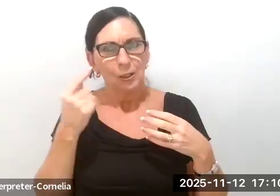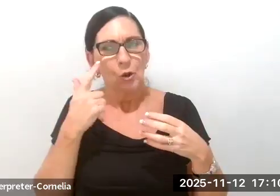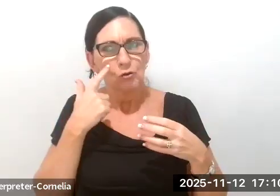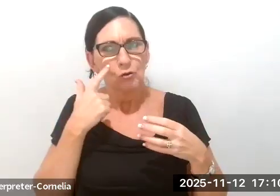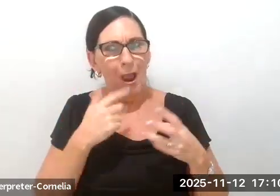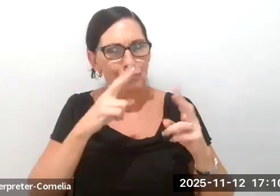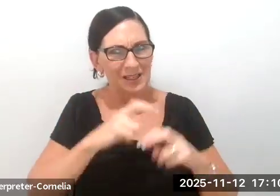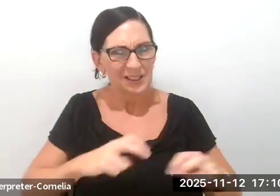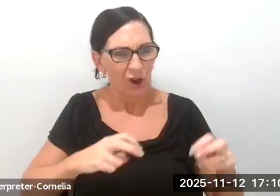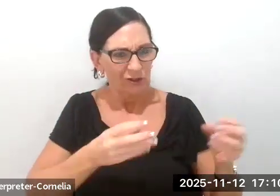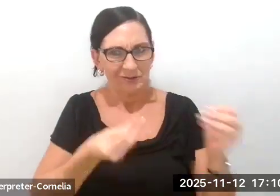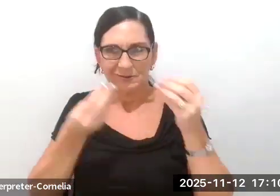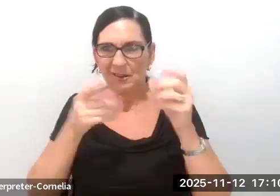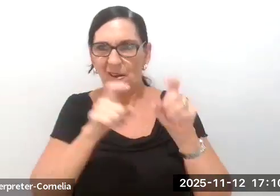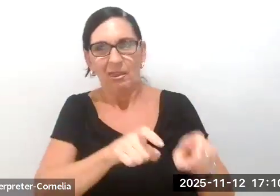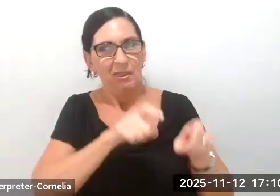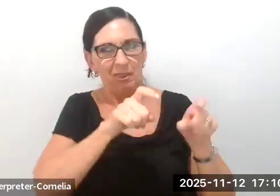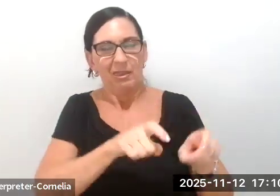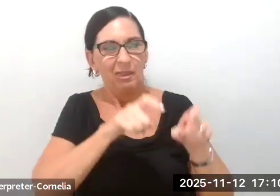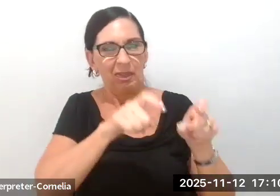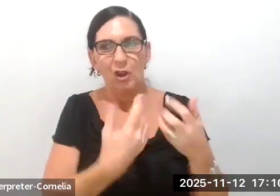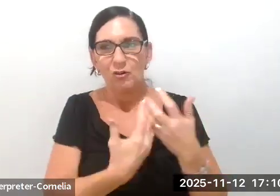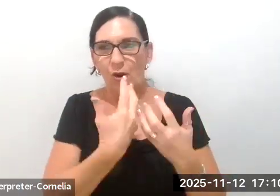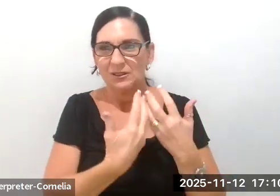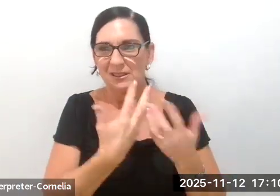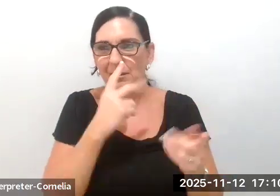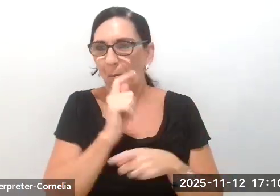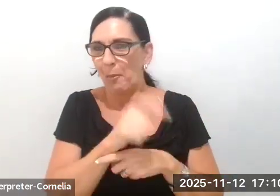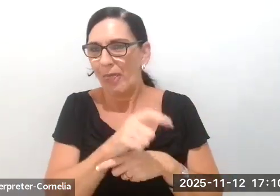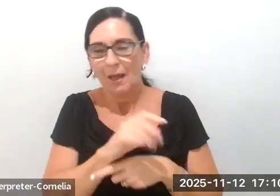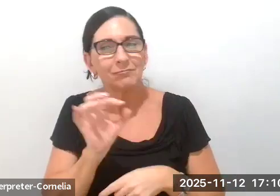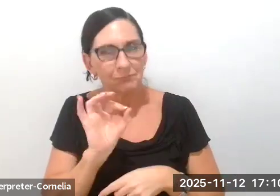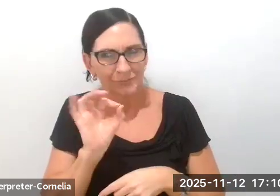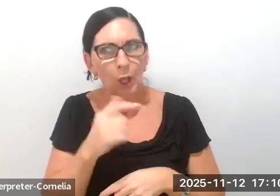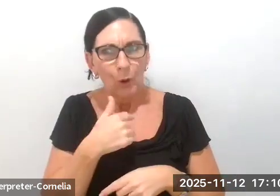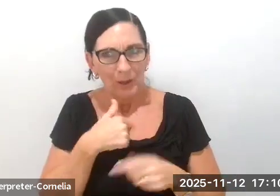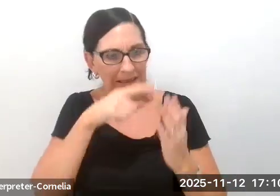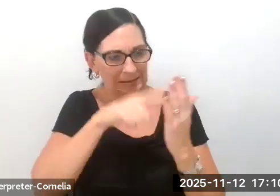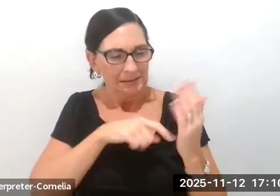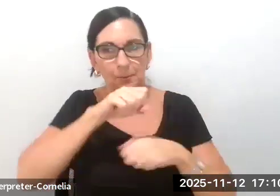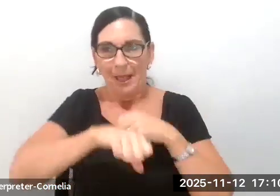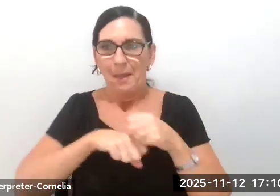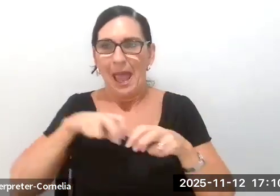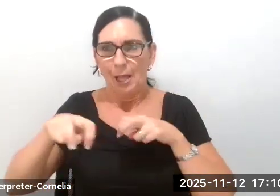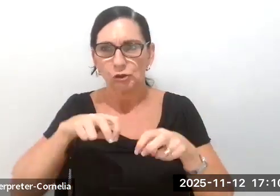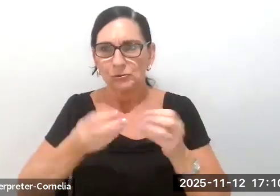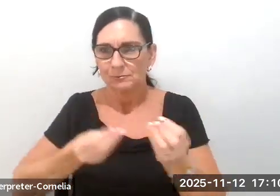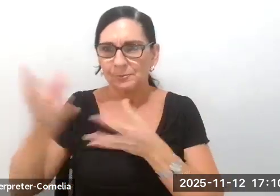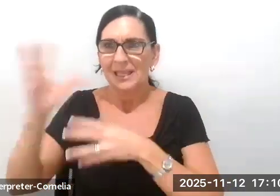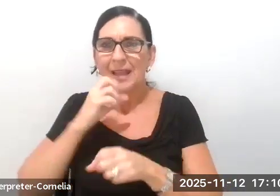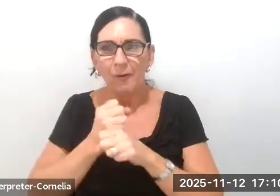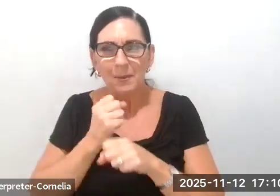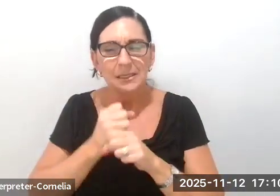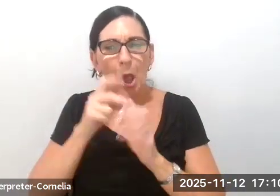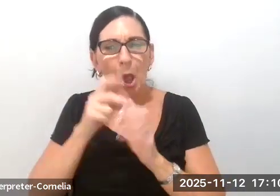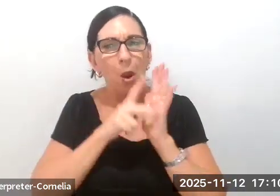difference, that it's not sitting in a university where no one uses it, that it's really being used by government and